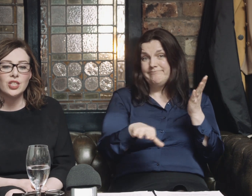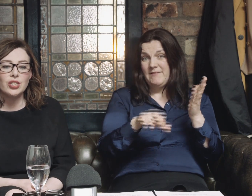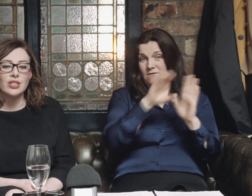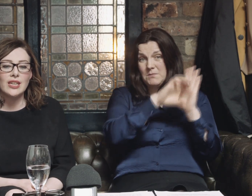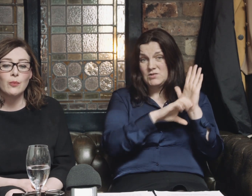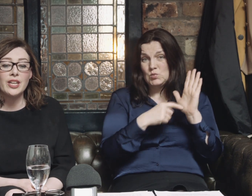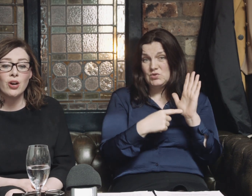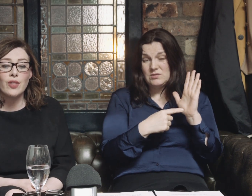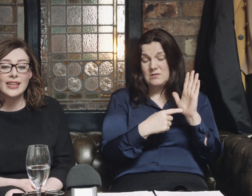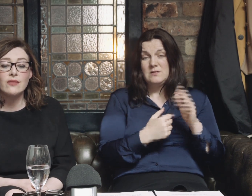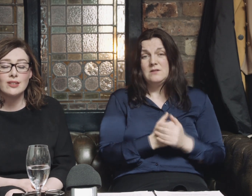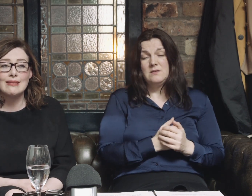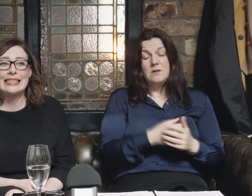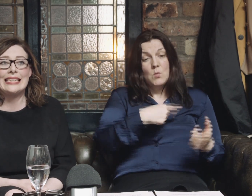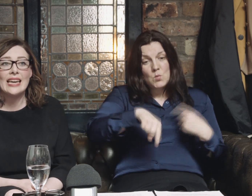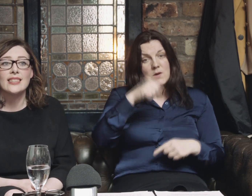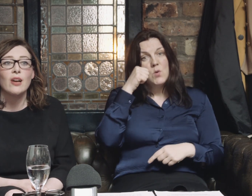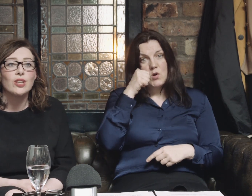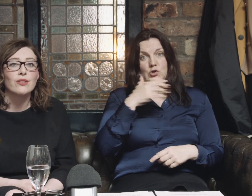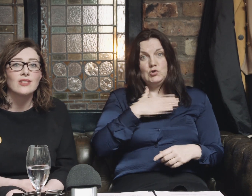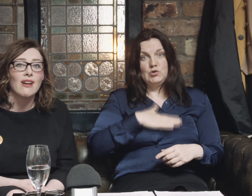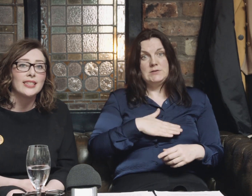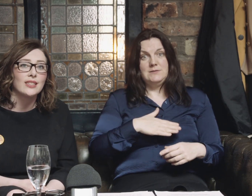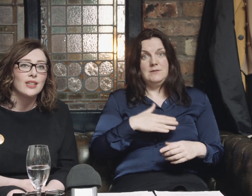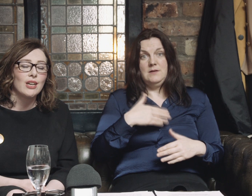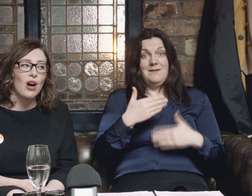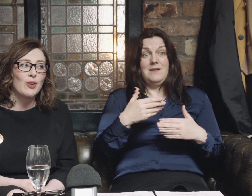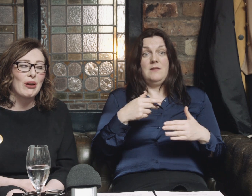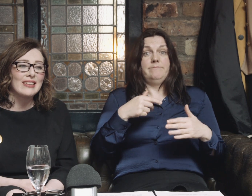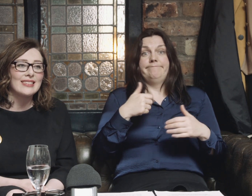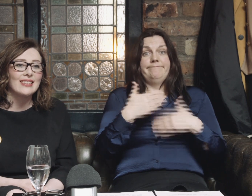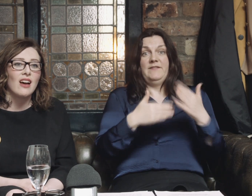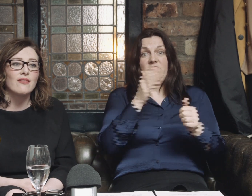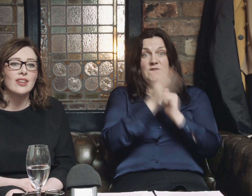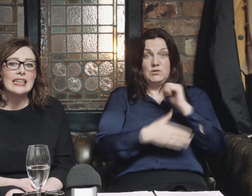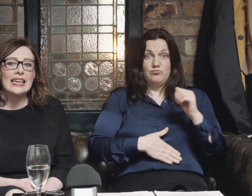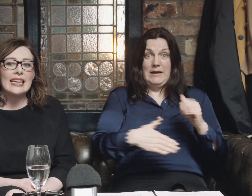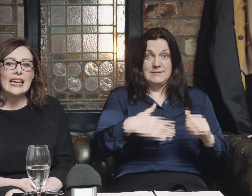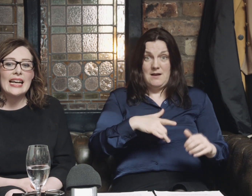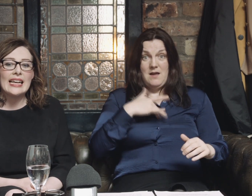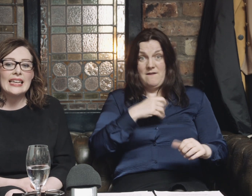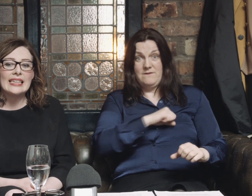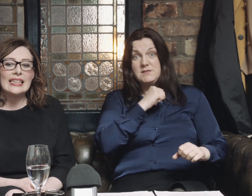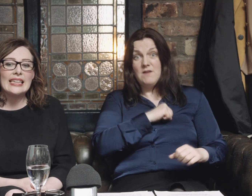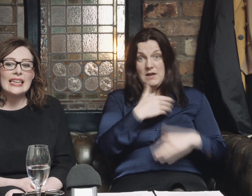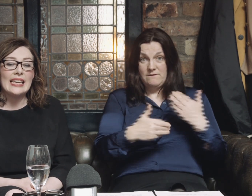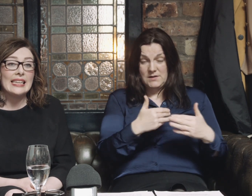the Constitution. And we know that even getting out the other side of the pregnancy alive,